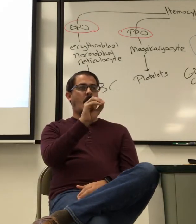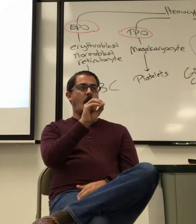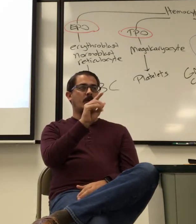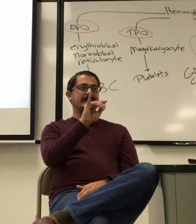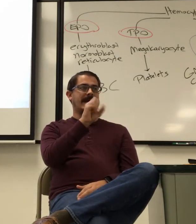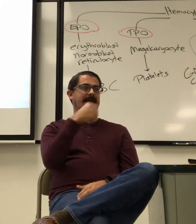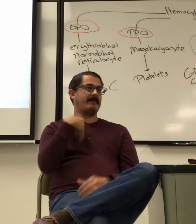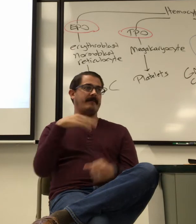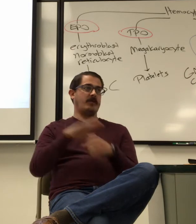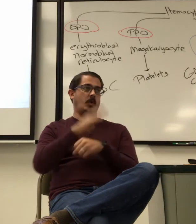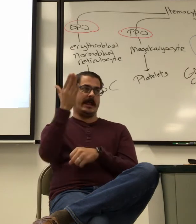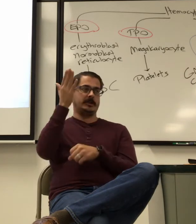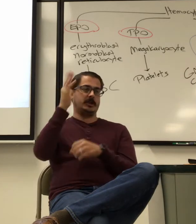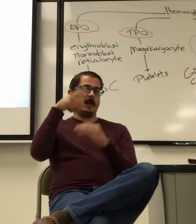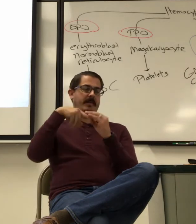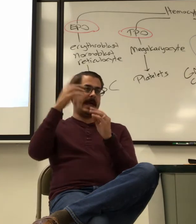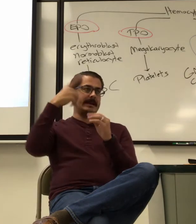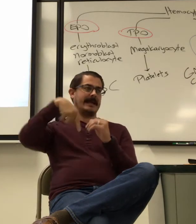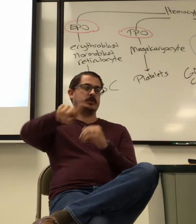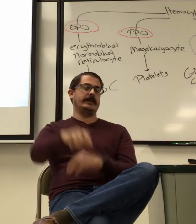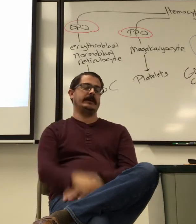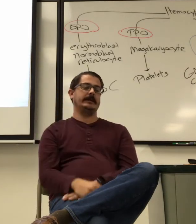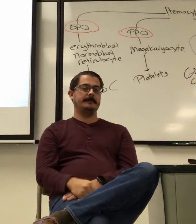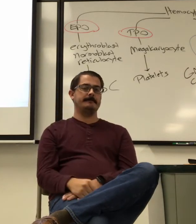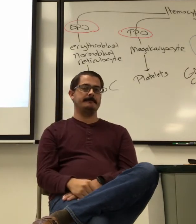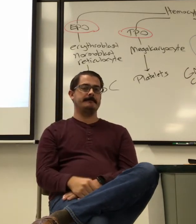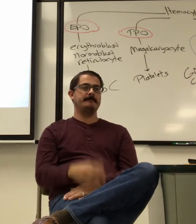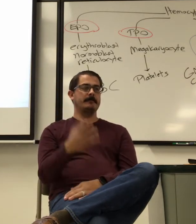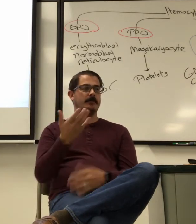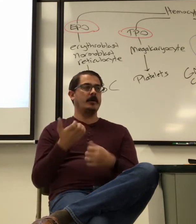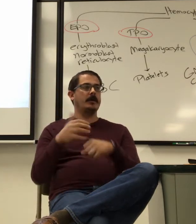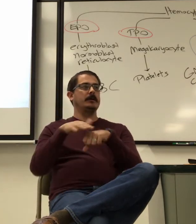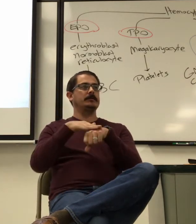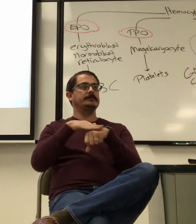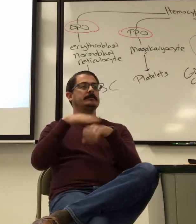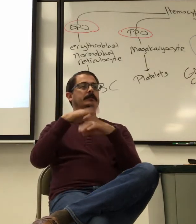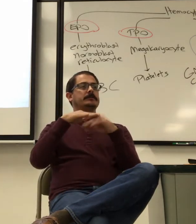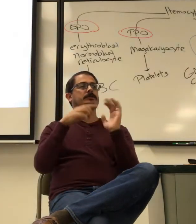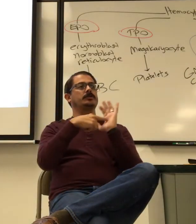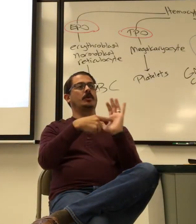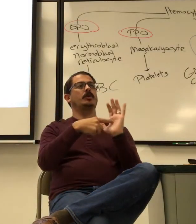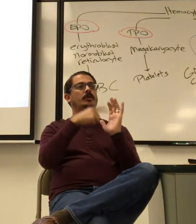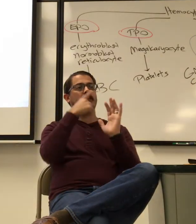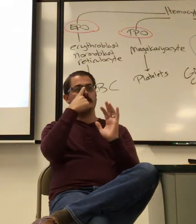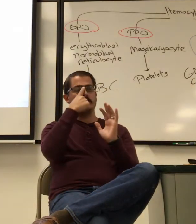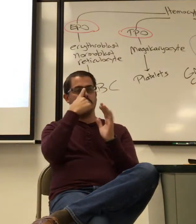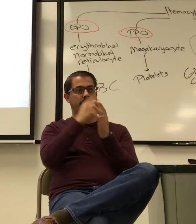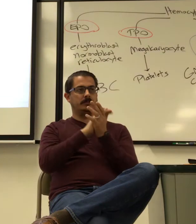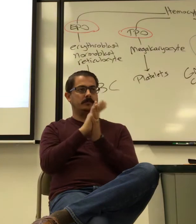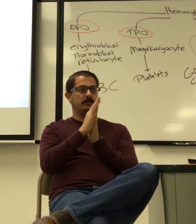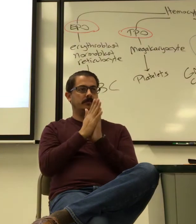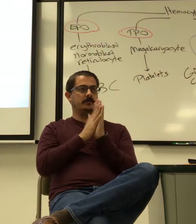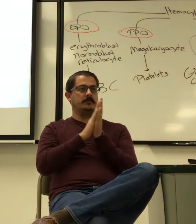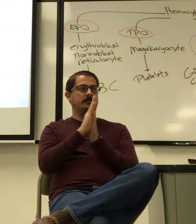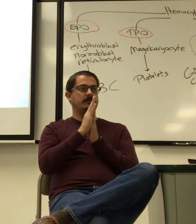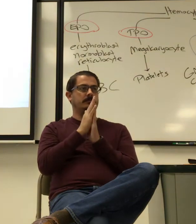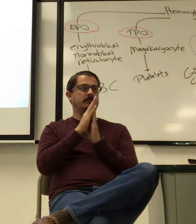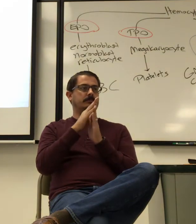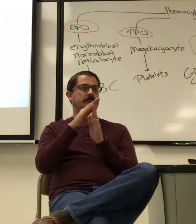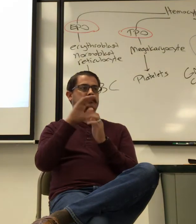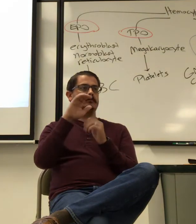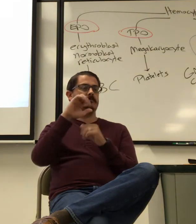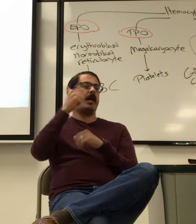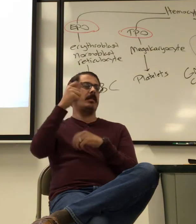whole lecture on them next week. So I just wanted to kind of at least show you all the other blood cells